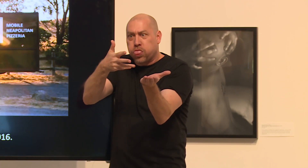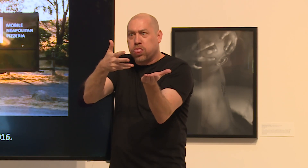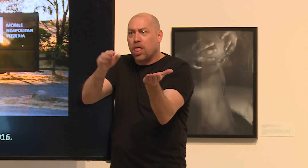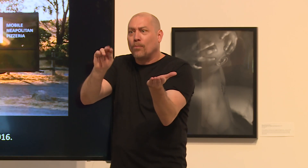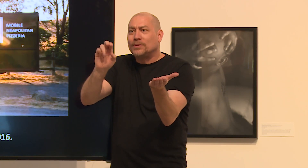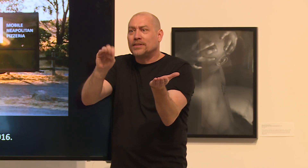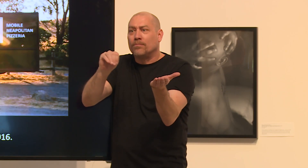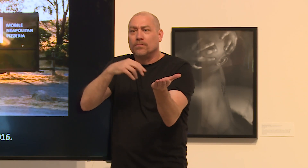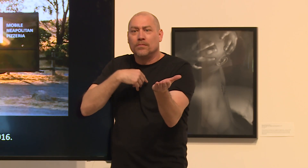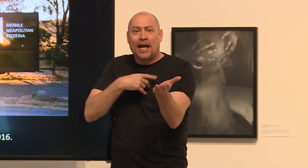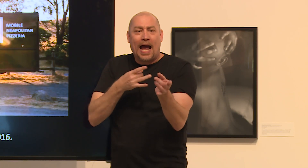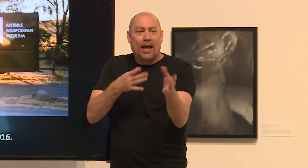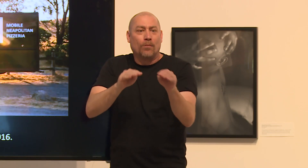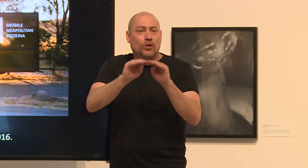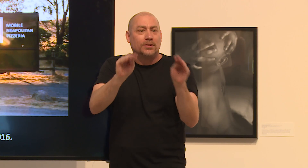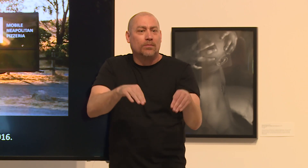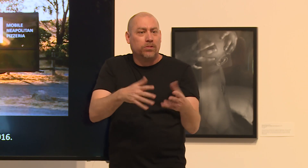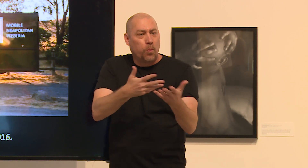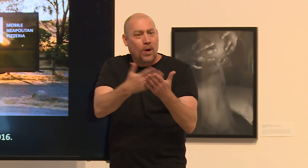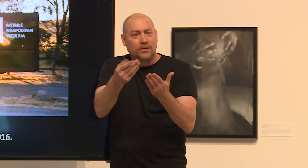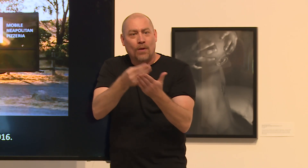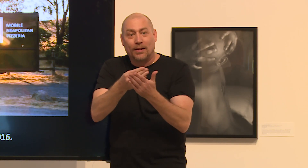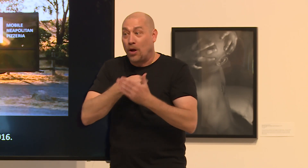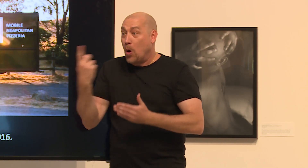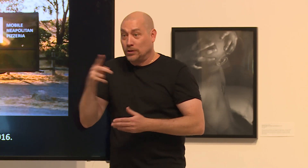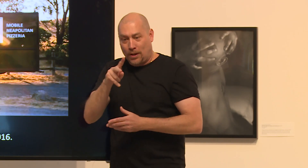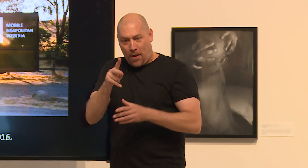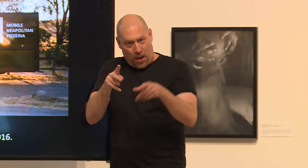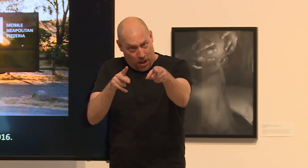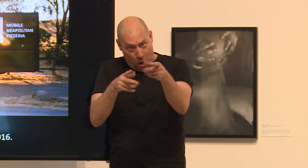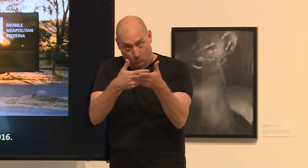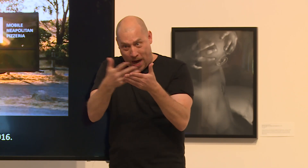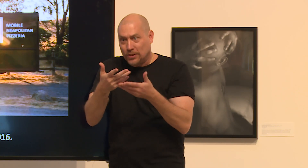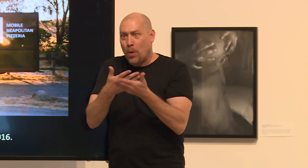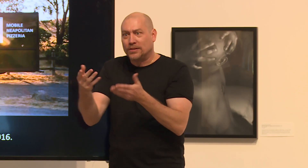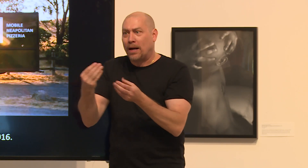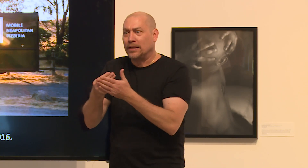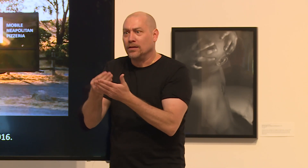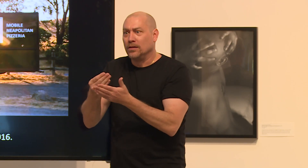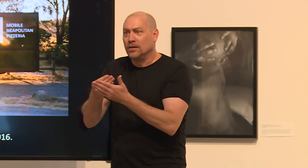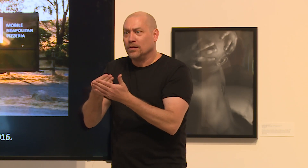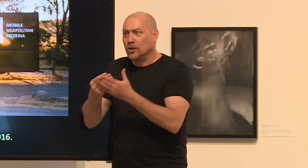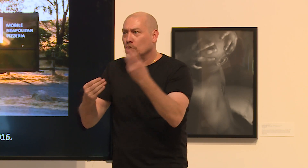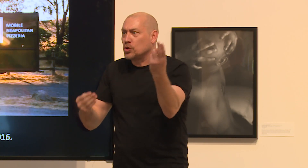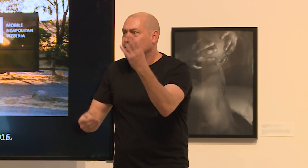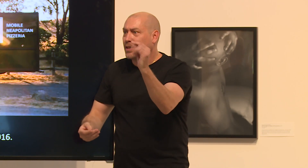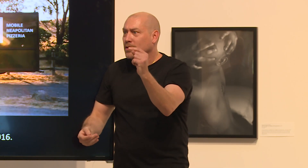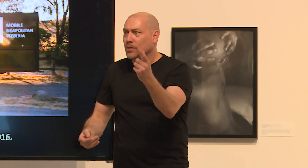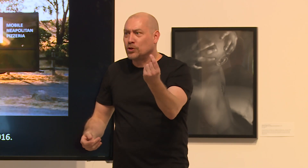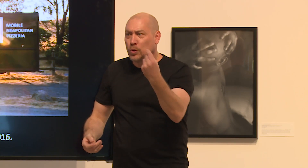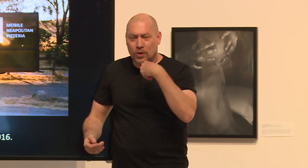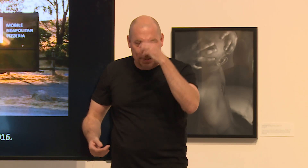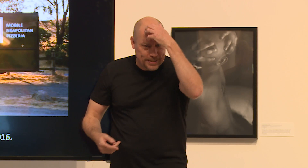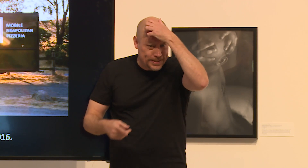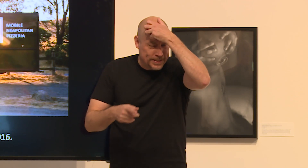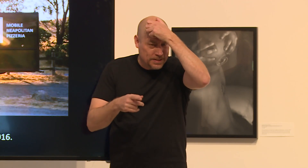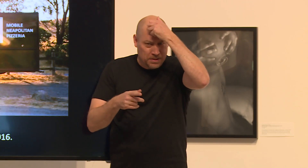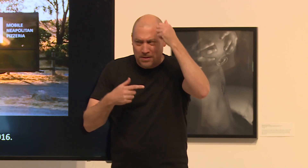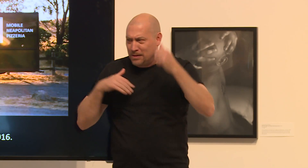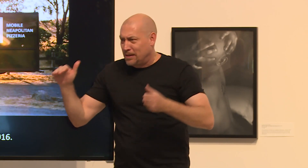back and the oven that we had in our backyard? And people say, well, what about, isn't this a waste of